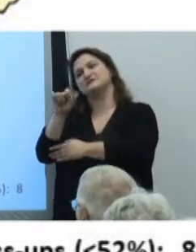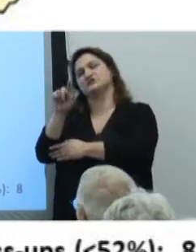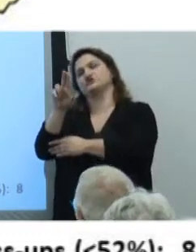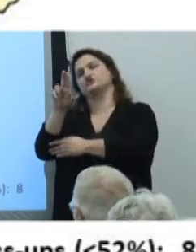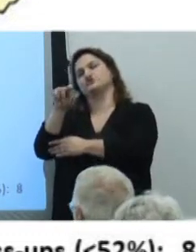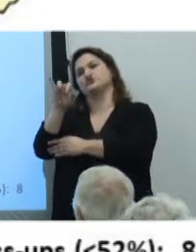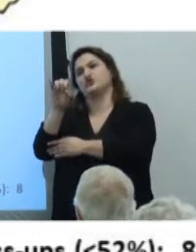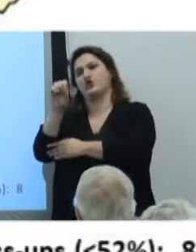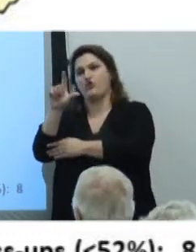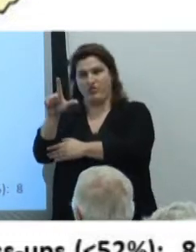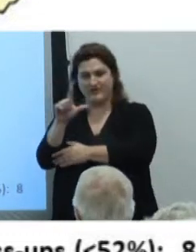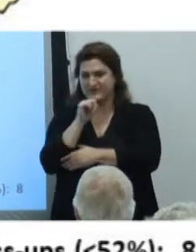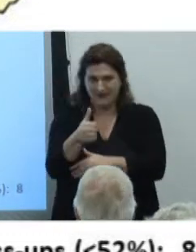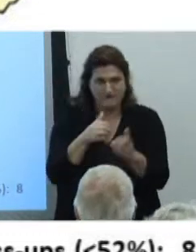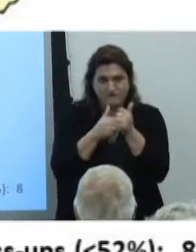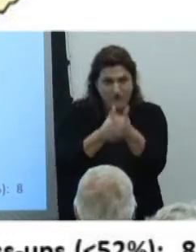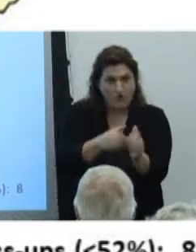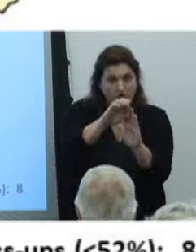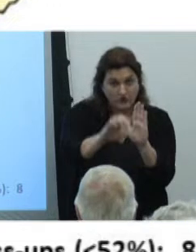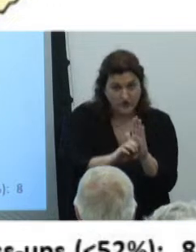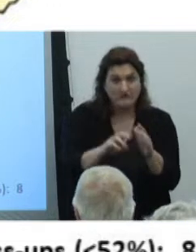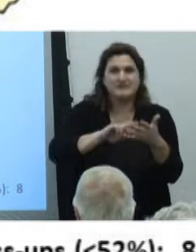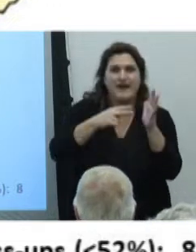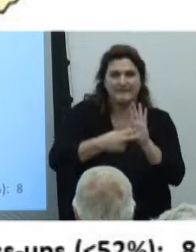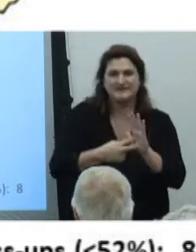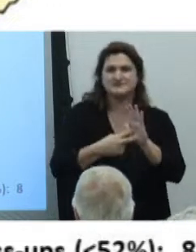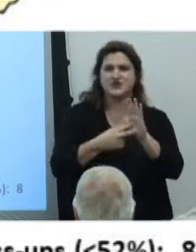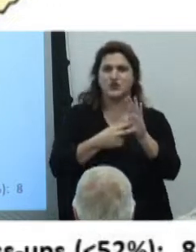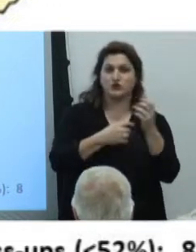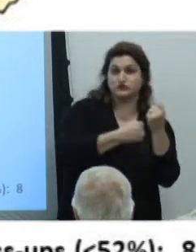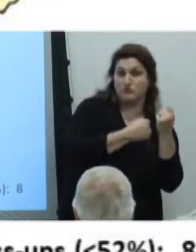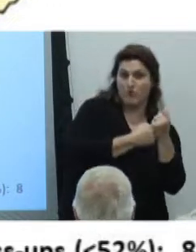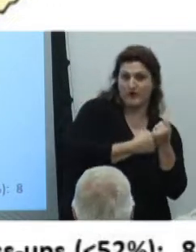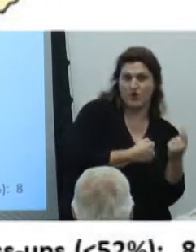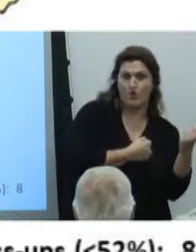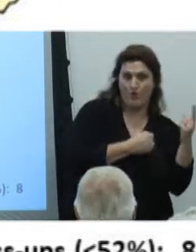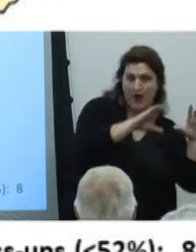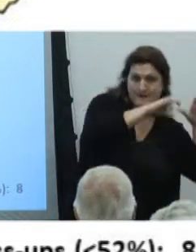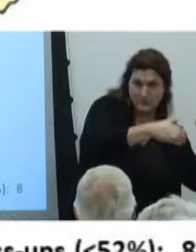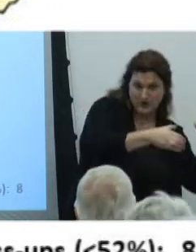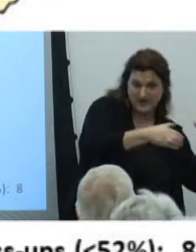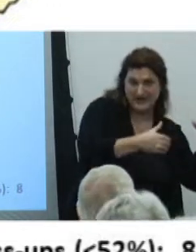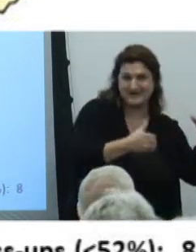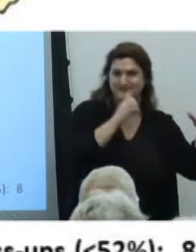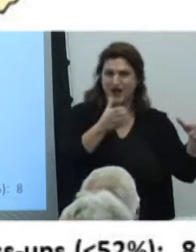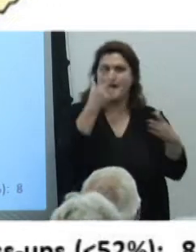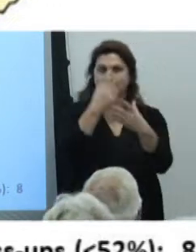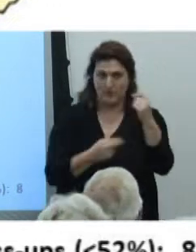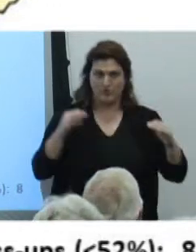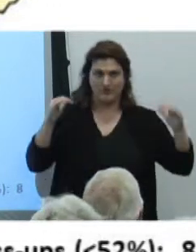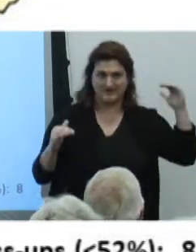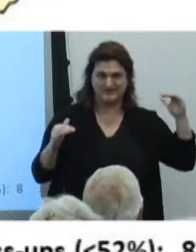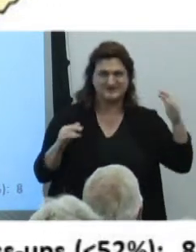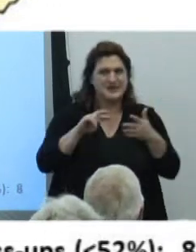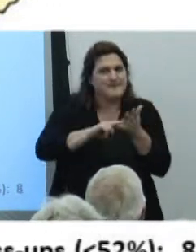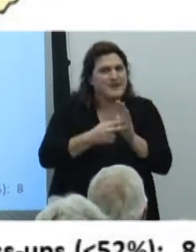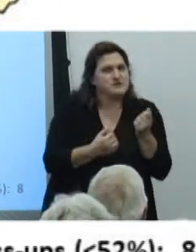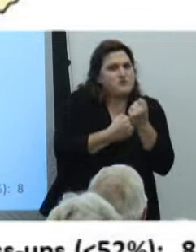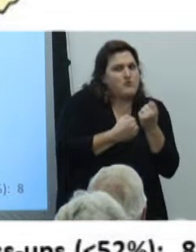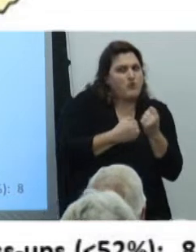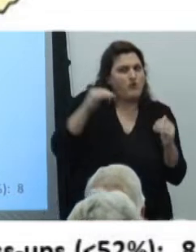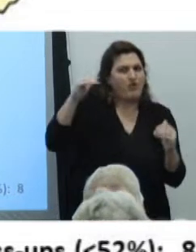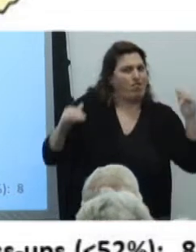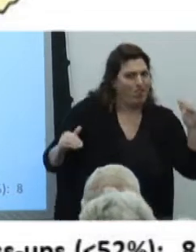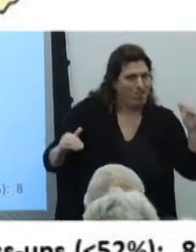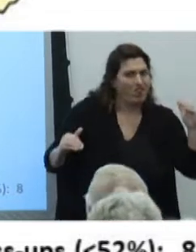were favoring one political party over the other, that they were in fact partisan gerrymanders. And so I just wanted to highlight